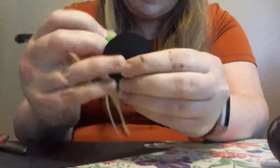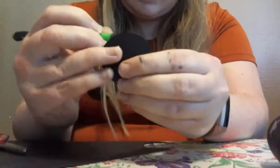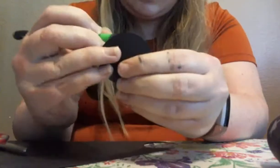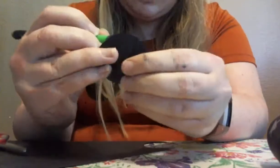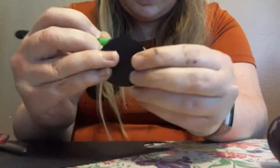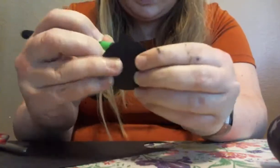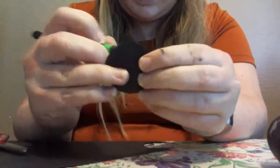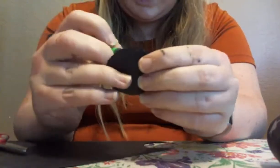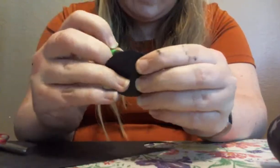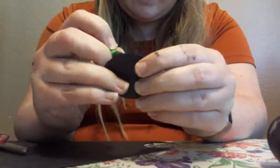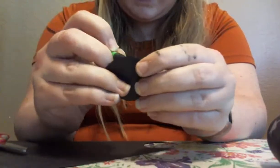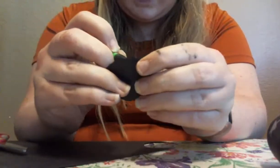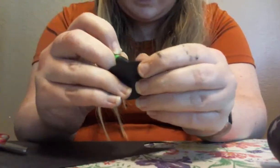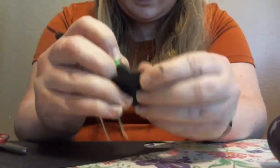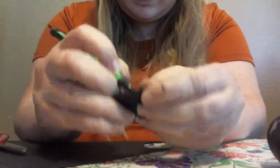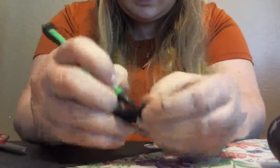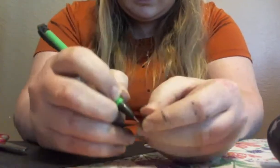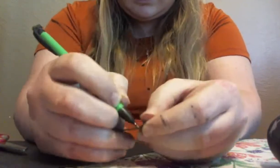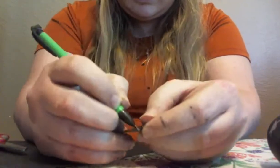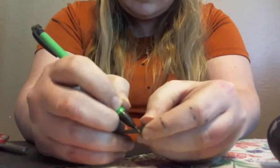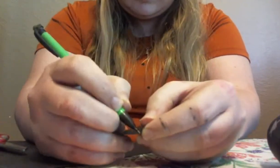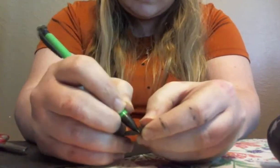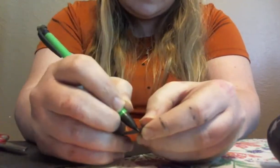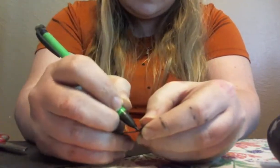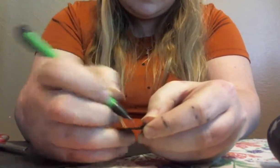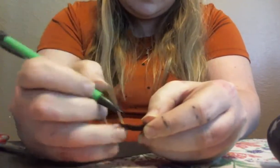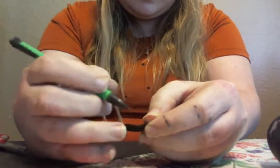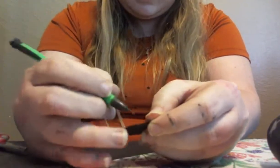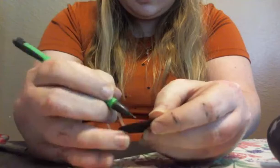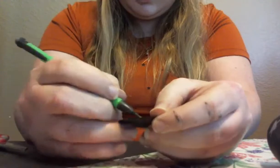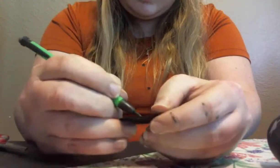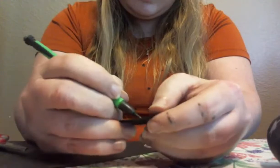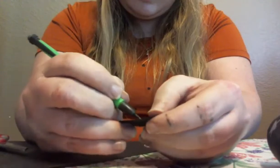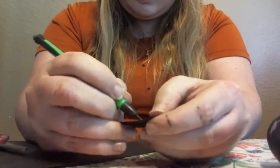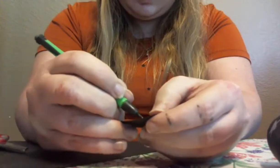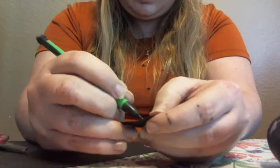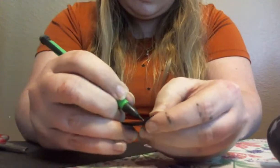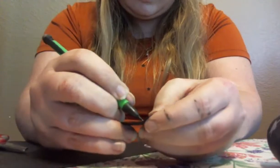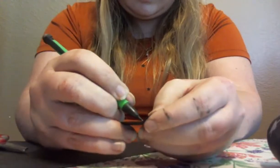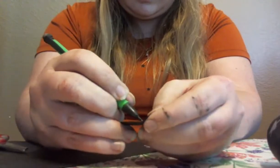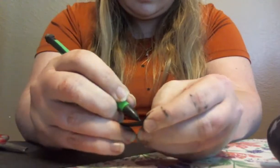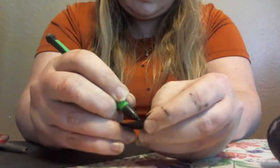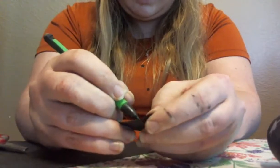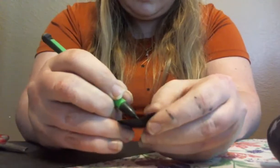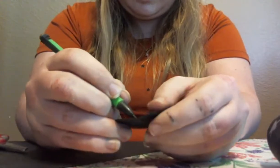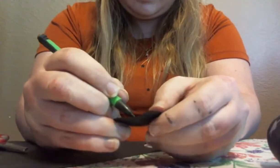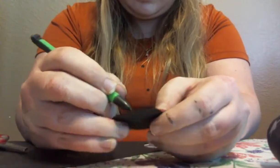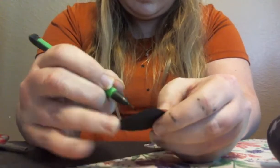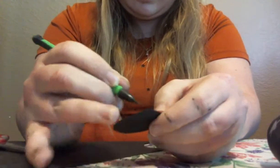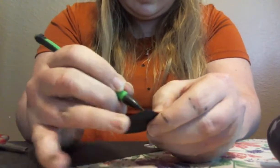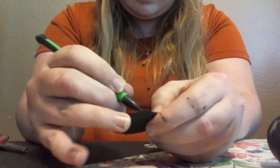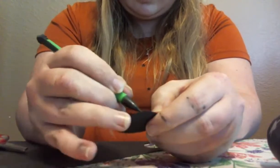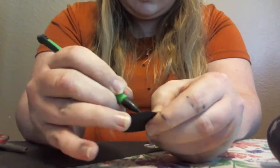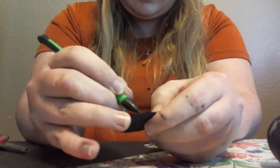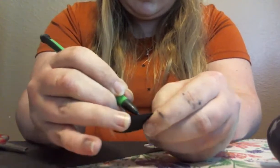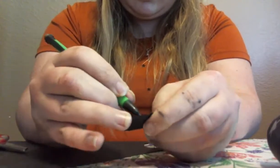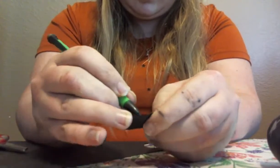you really carefully just punch some holes into the paper. Now you want to be